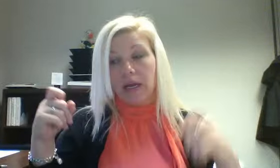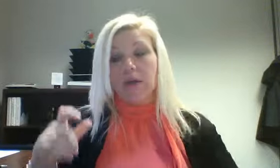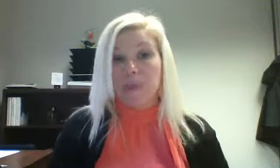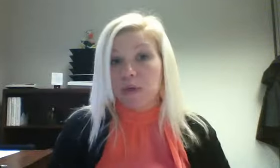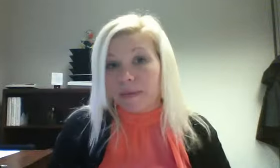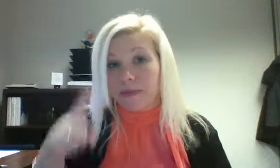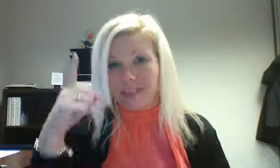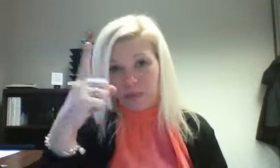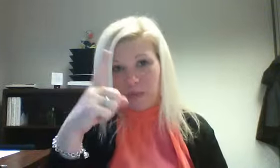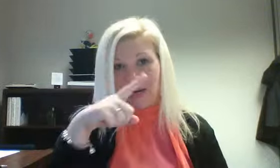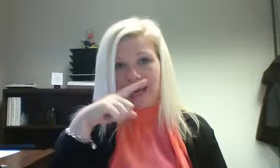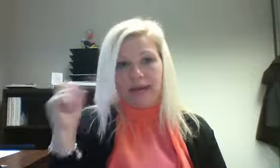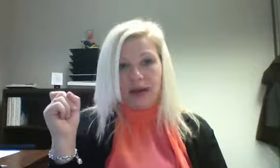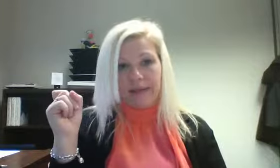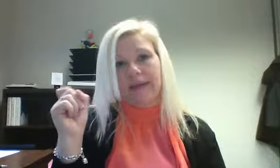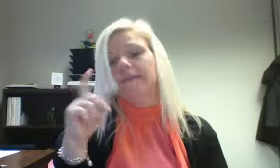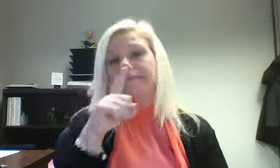But most people sign it with 1 hand. Ugly.